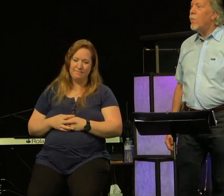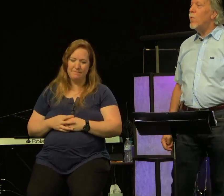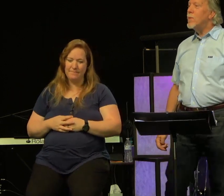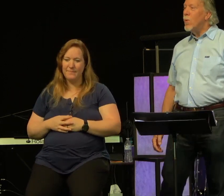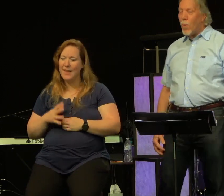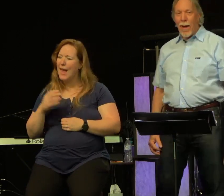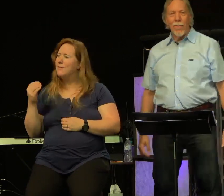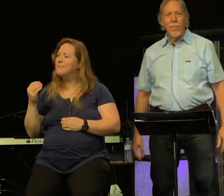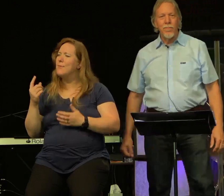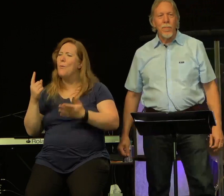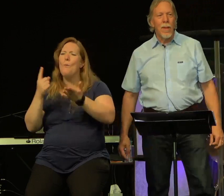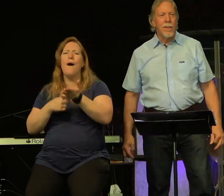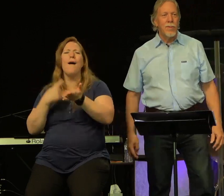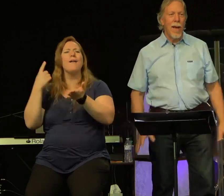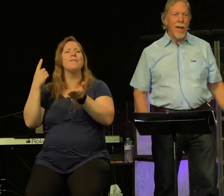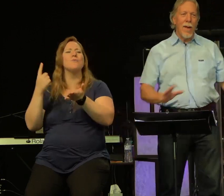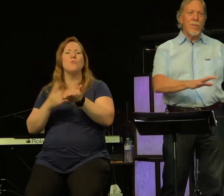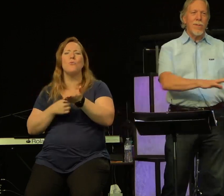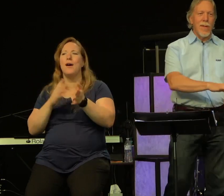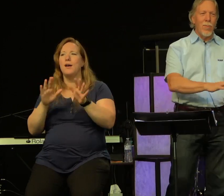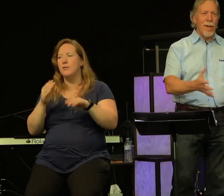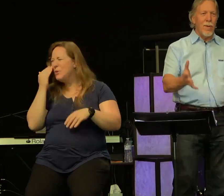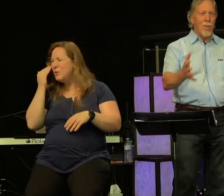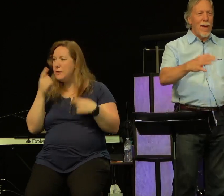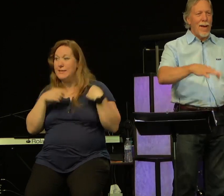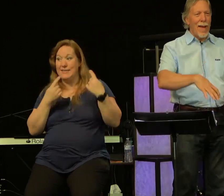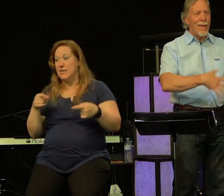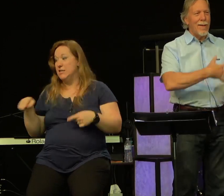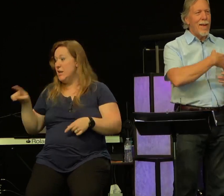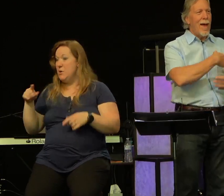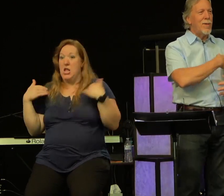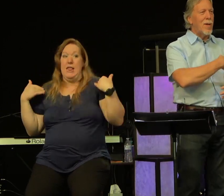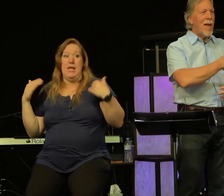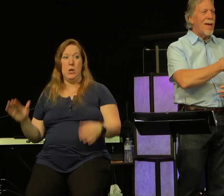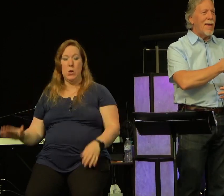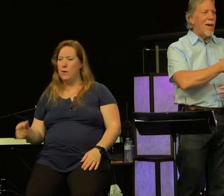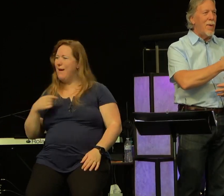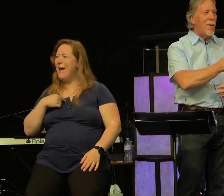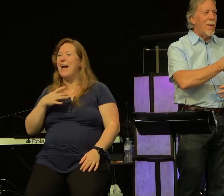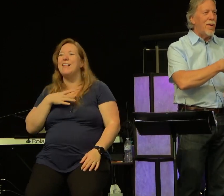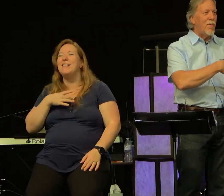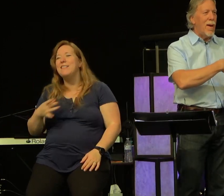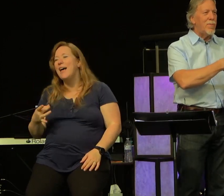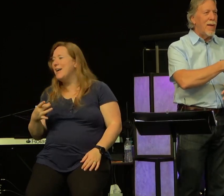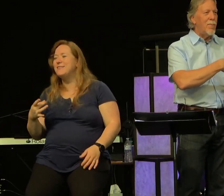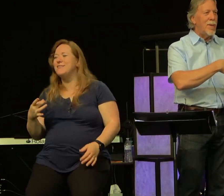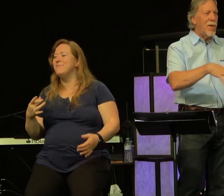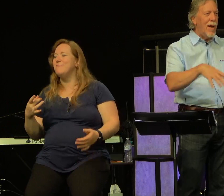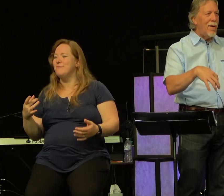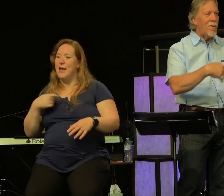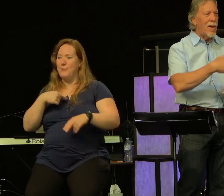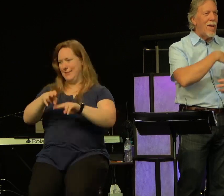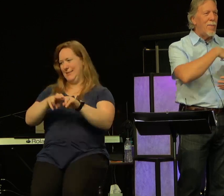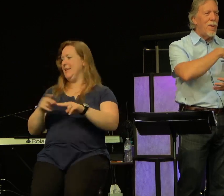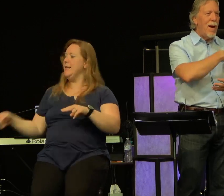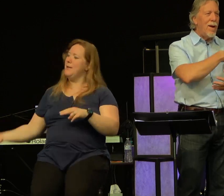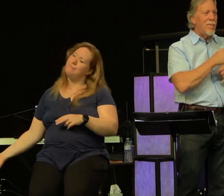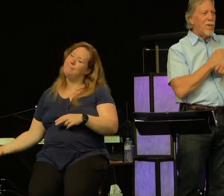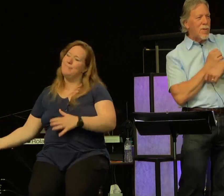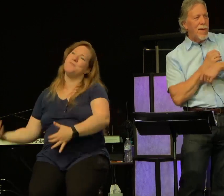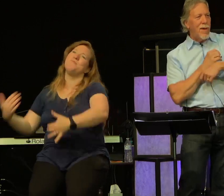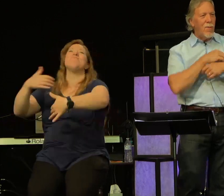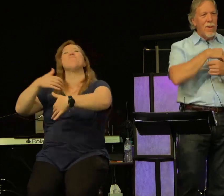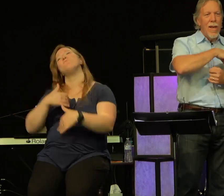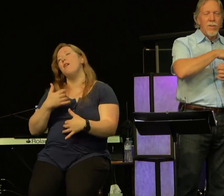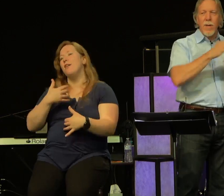And every once in a while, ever since they were little, I just like to get them up. And I'm sitting in my chair, they'll climb up there, and they'll